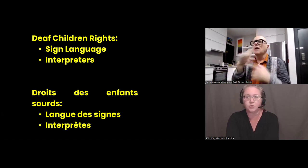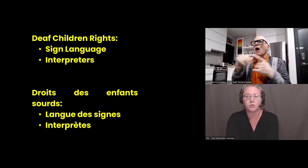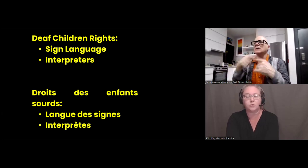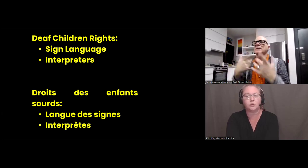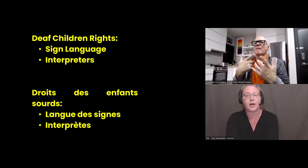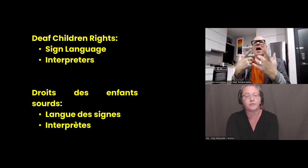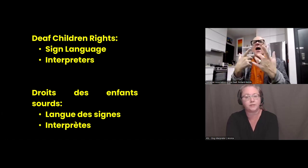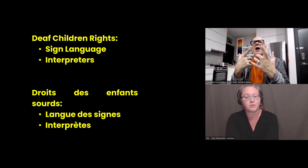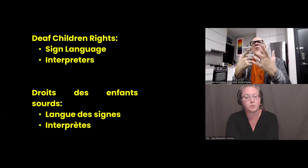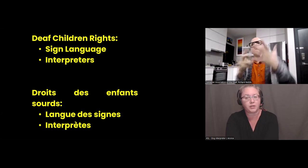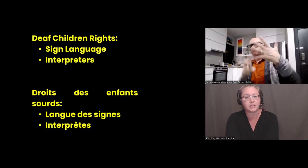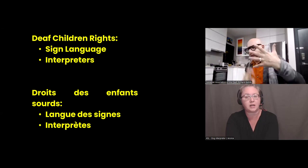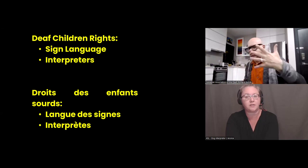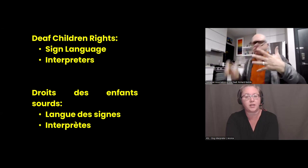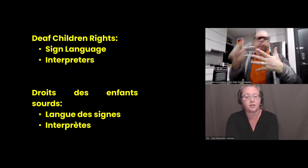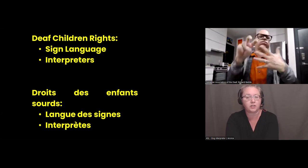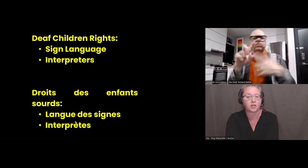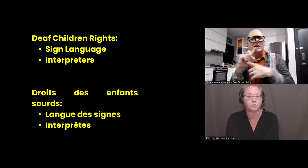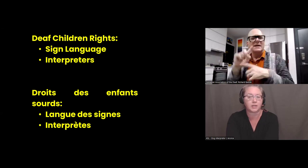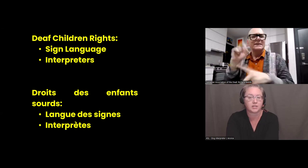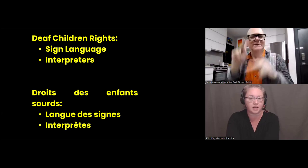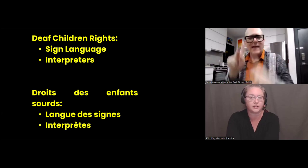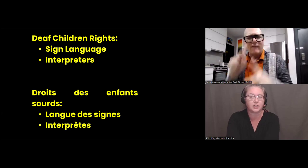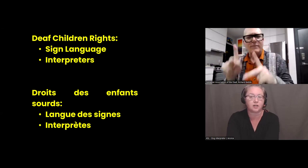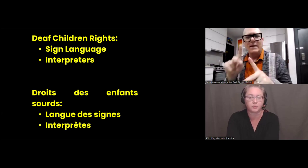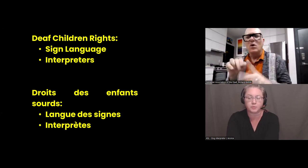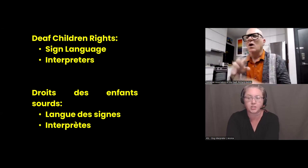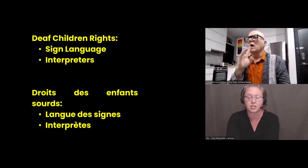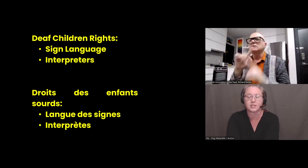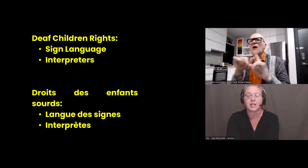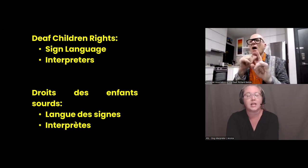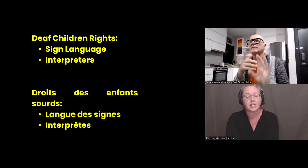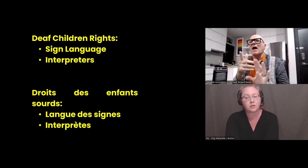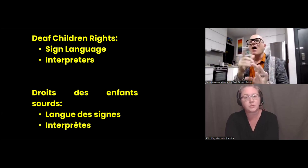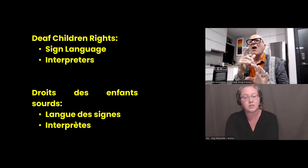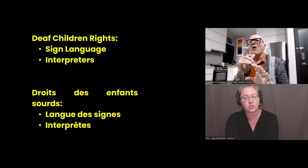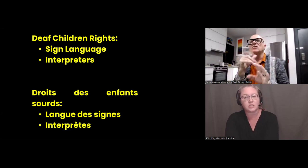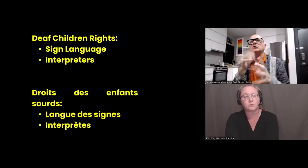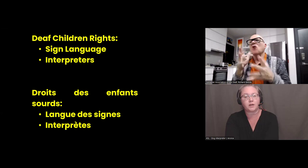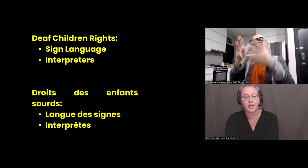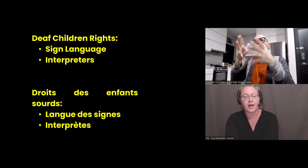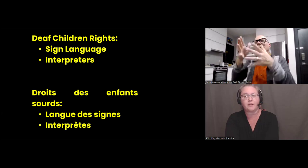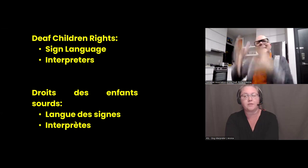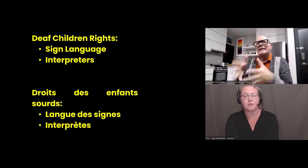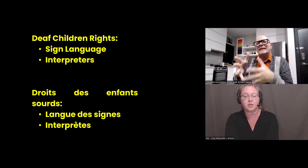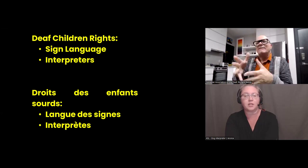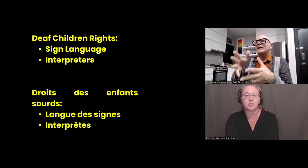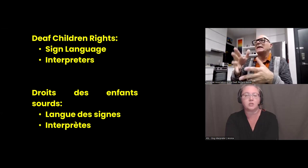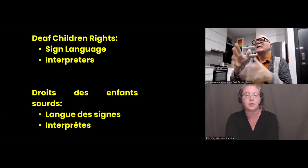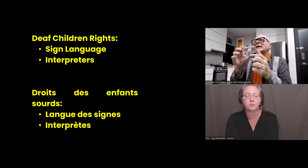people who have lived experience of a hearing loss or being deaf in government positions. in positions where they have the ability to